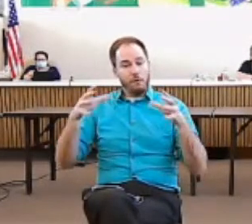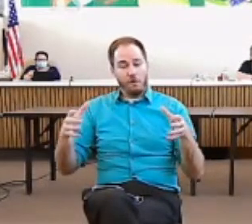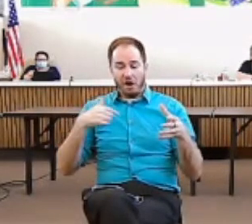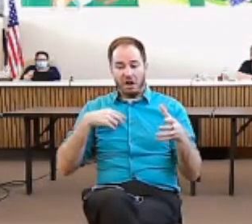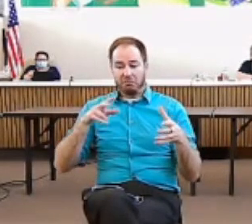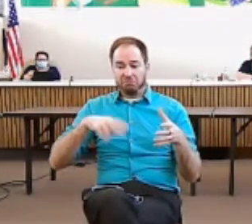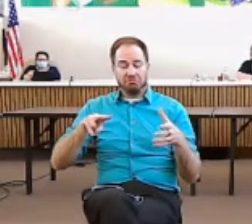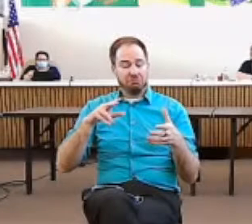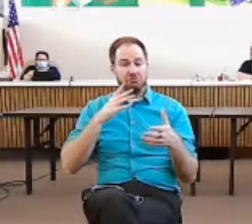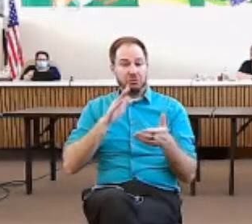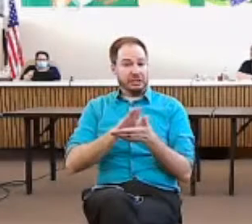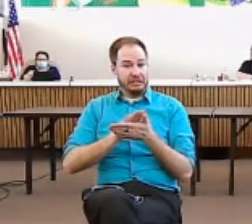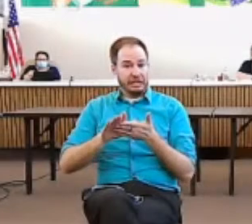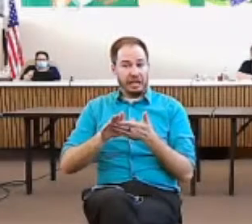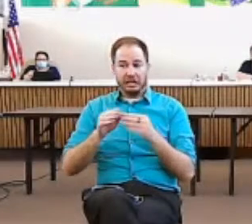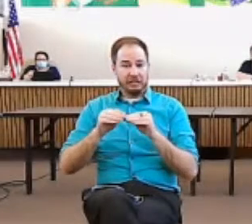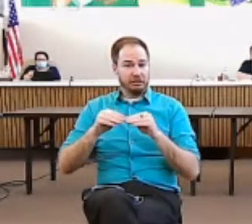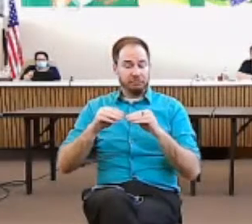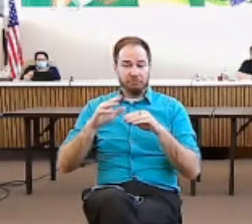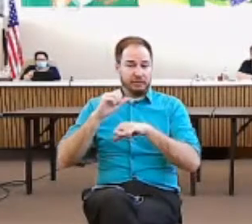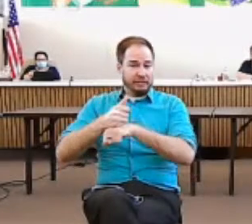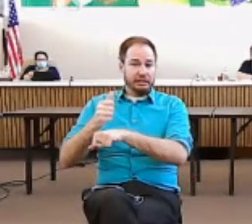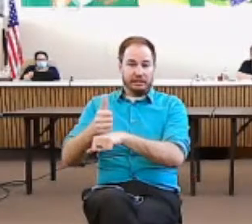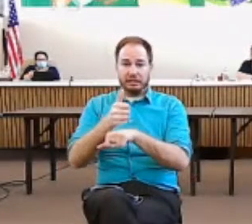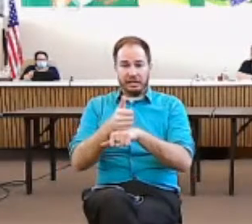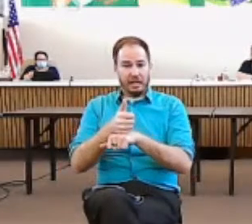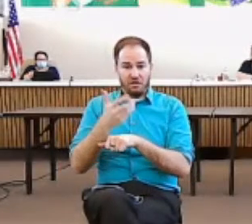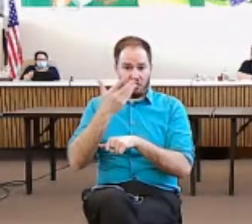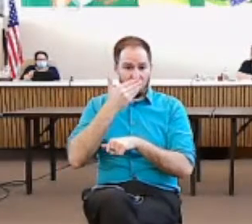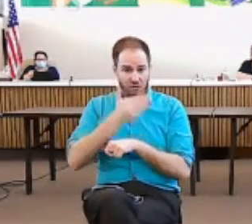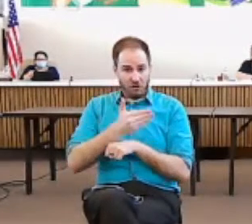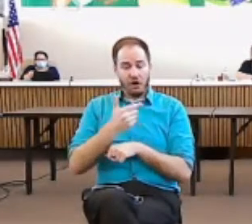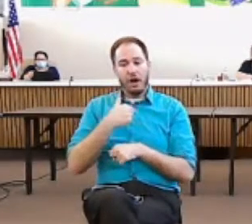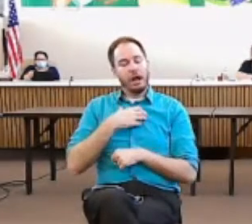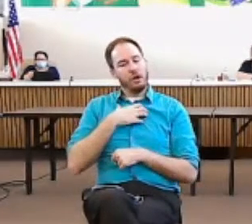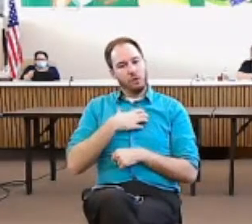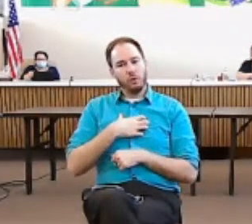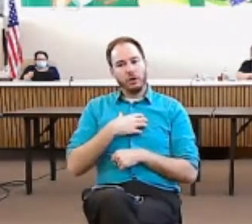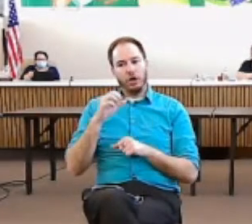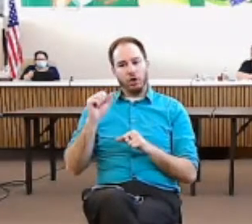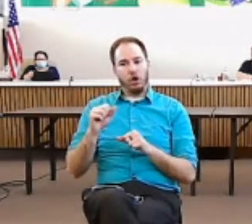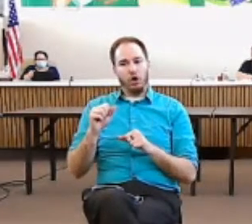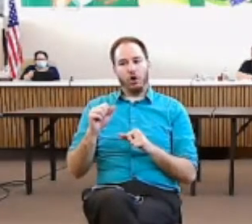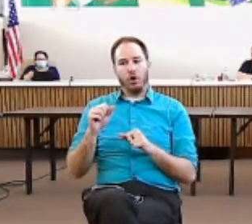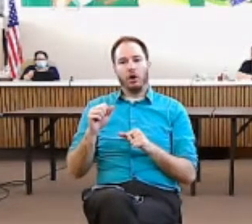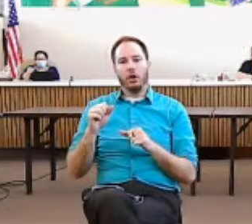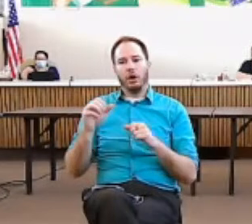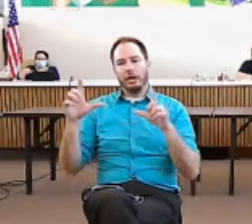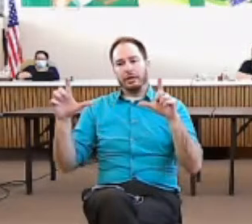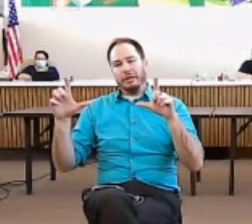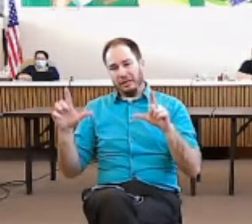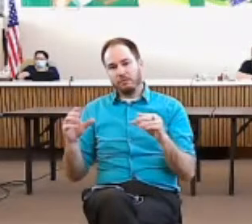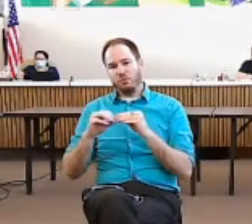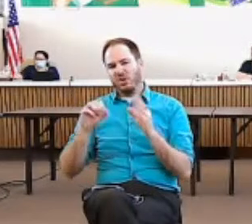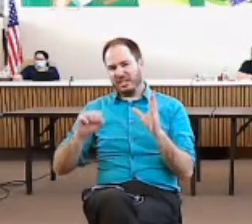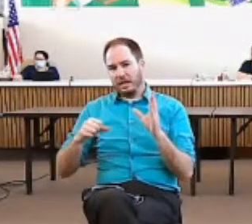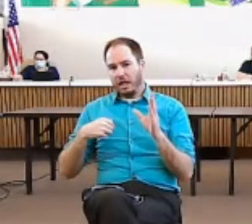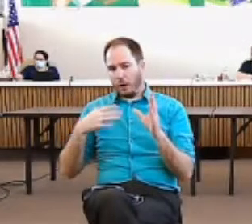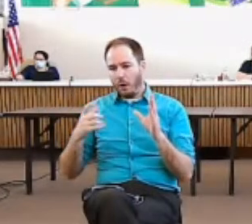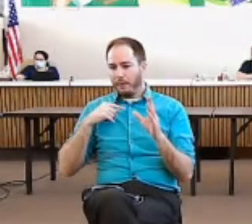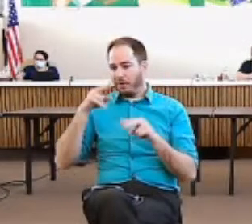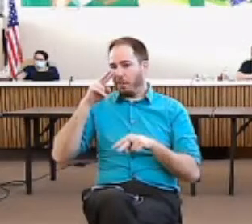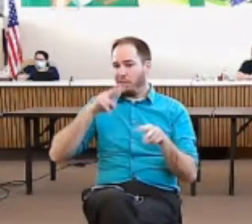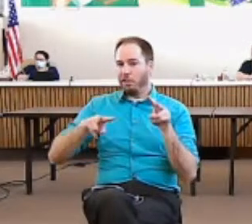really good job in laying it out. You know, again, I wish there was a way to push it further to the south, but in looking at the